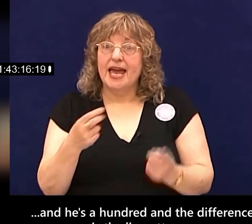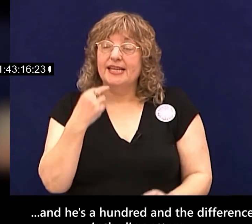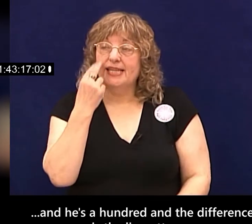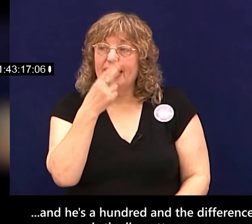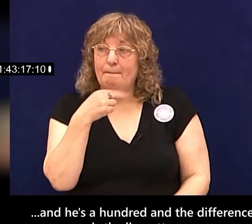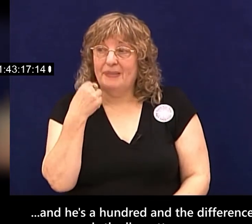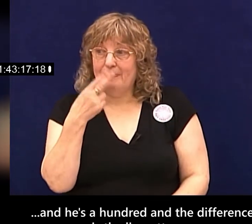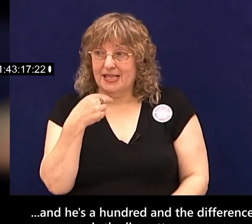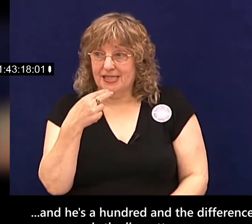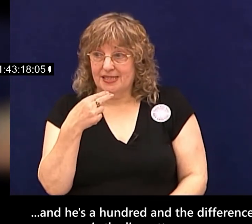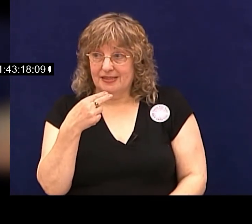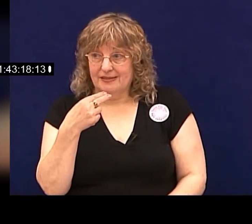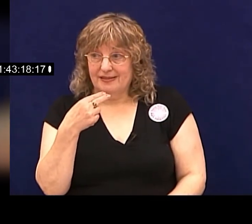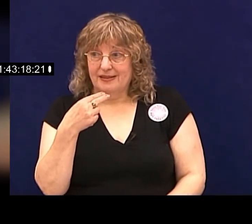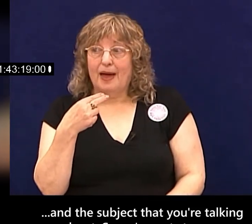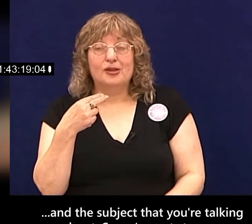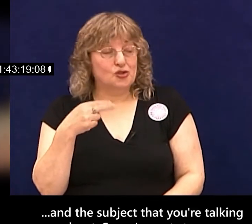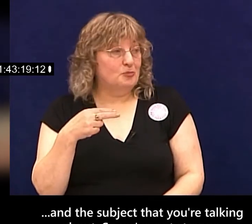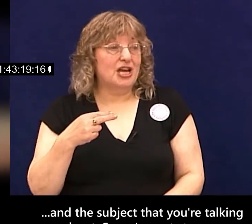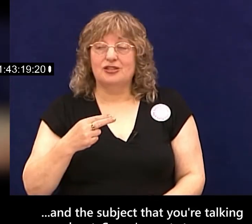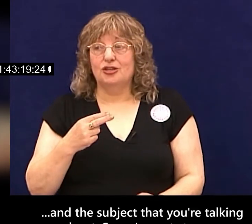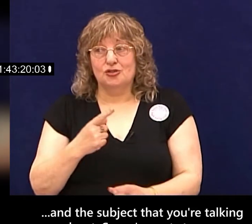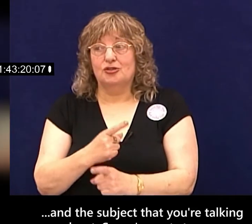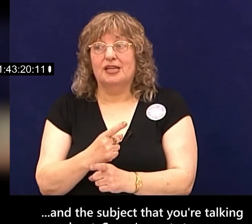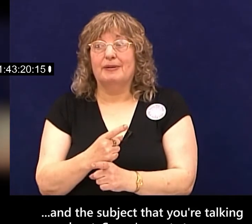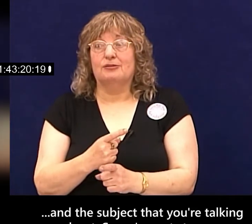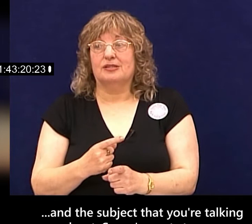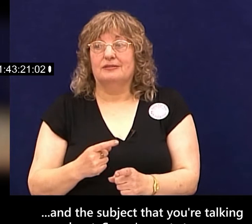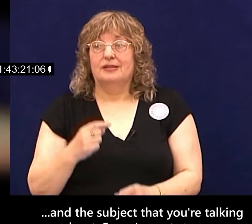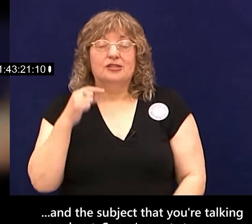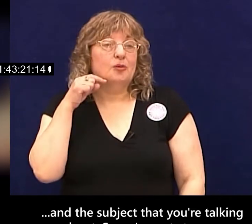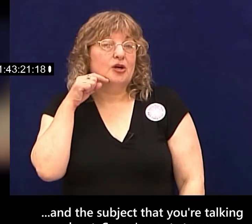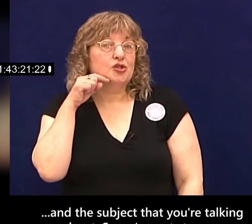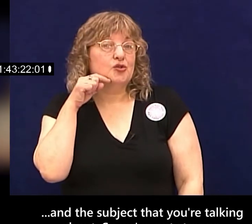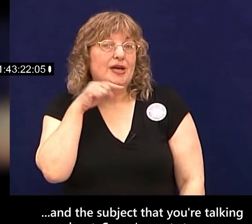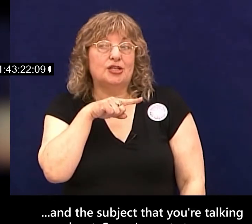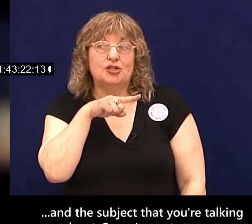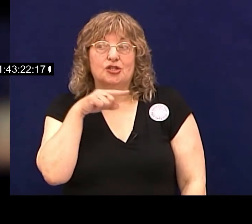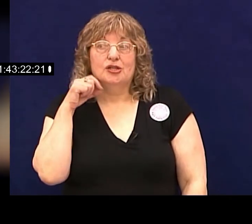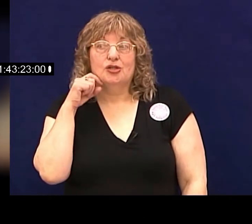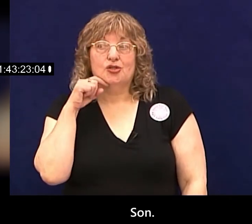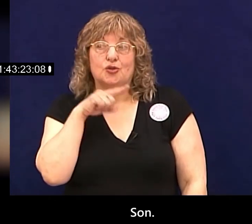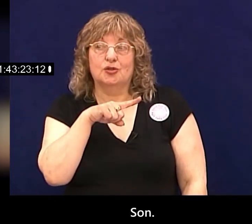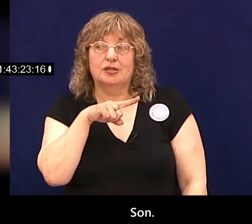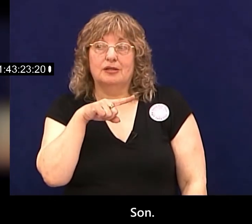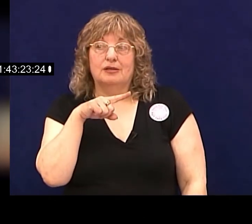is the lip pattern and the subject that you're talking about. So we've got strange, son,